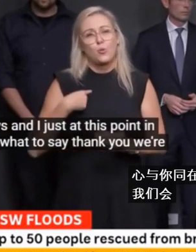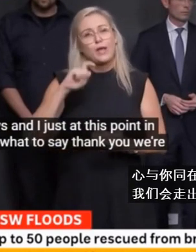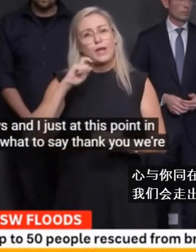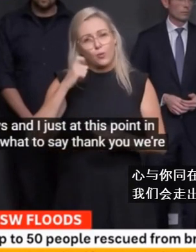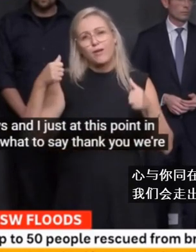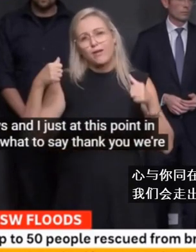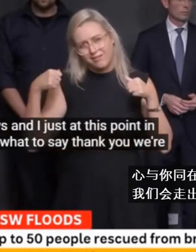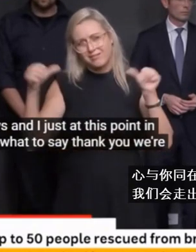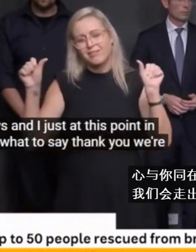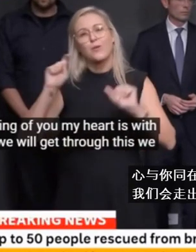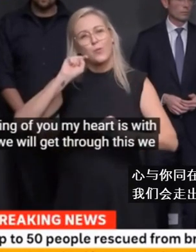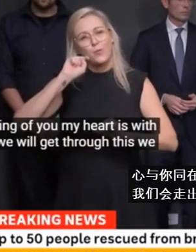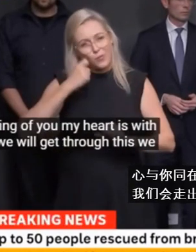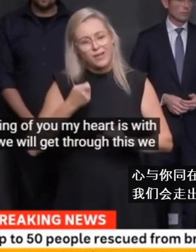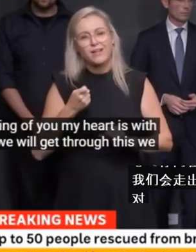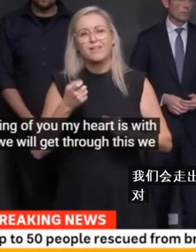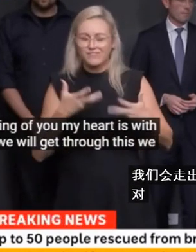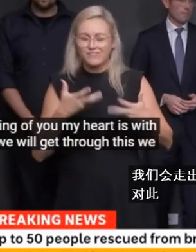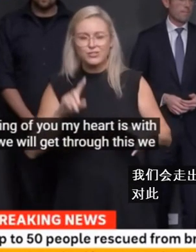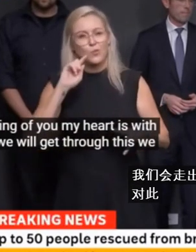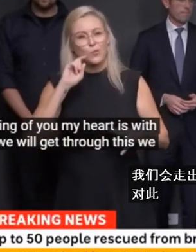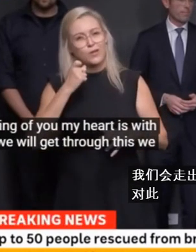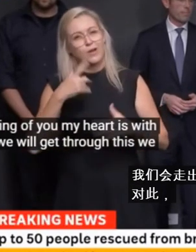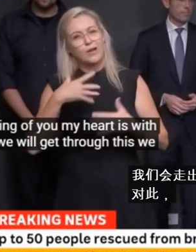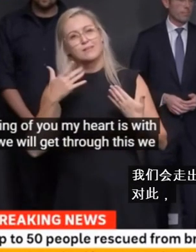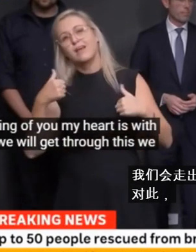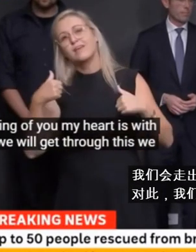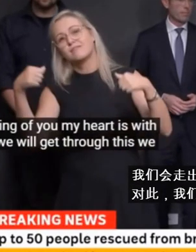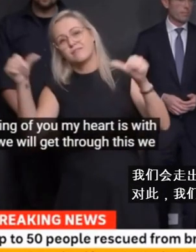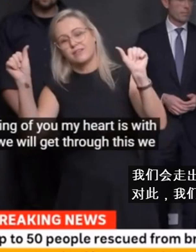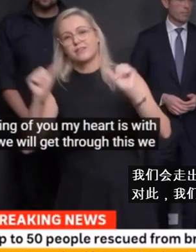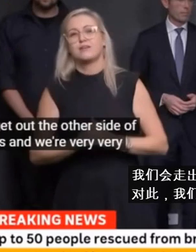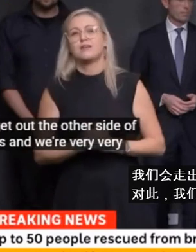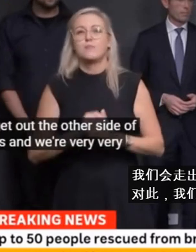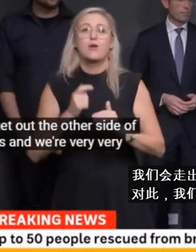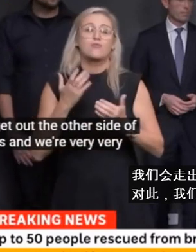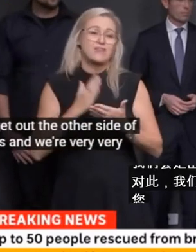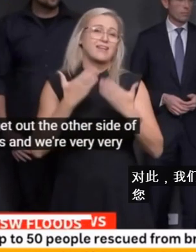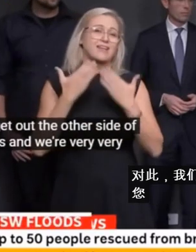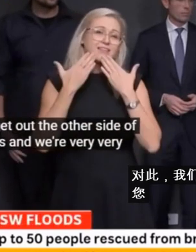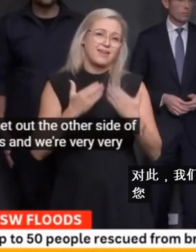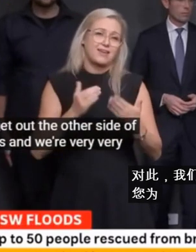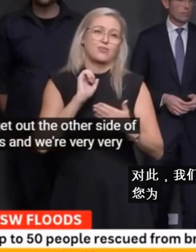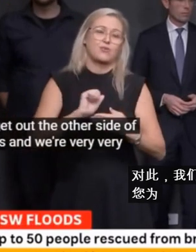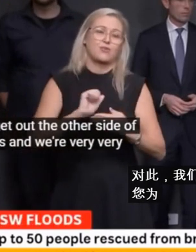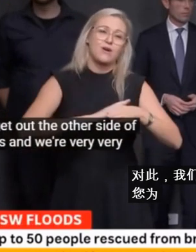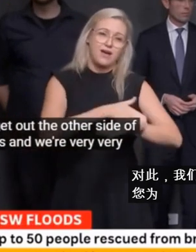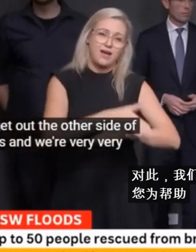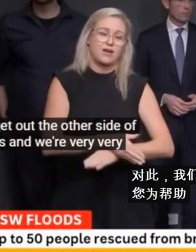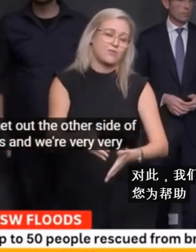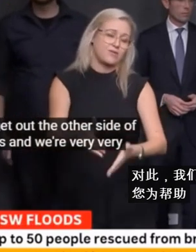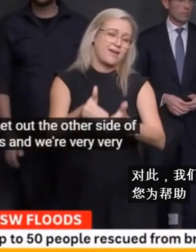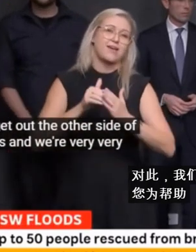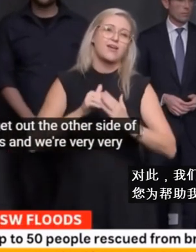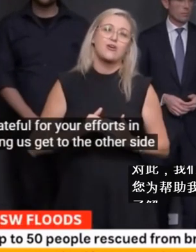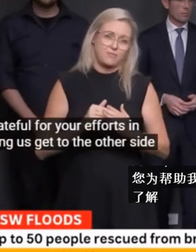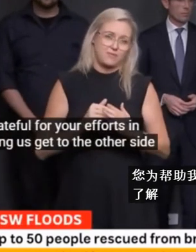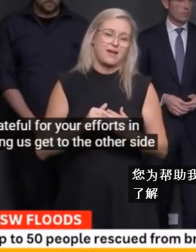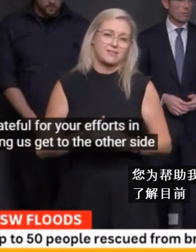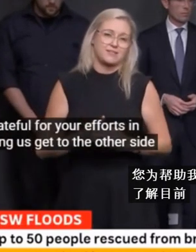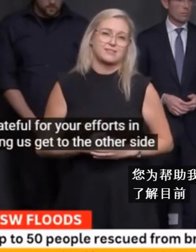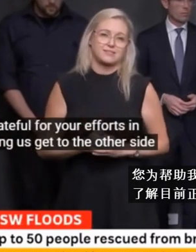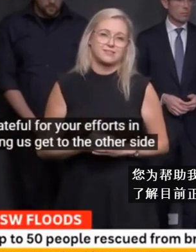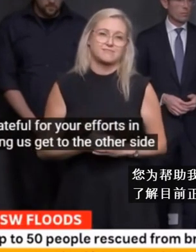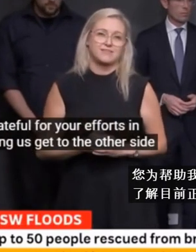this. We will get out the other side of this. And we're very, very grateful for your efforts in helping us get to the